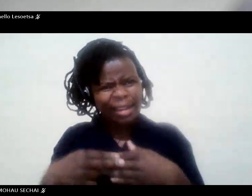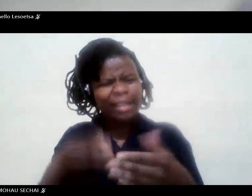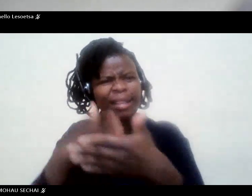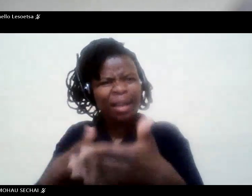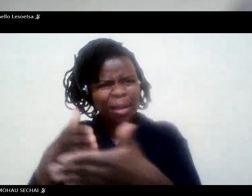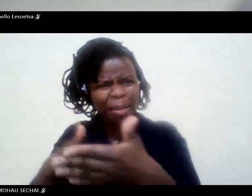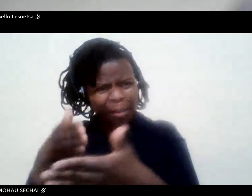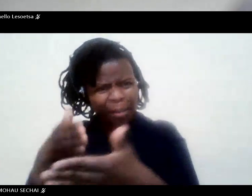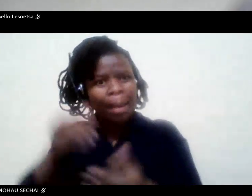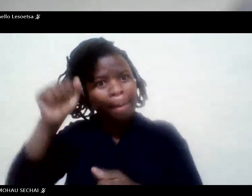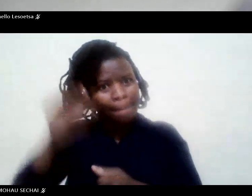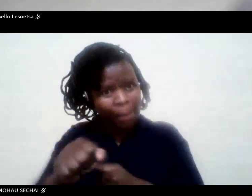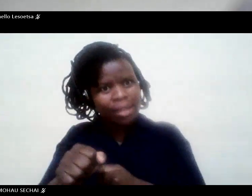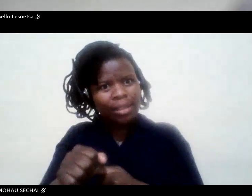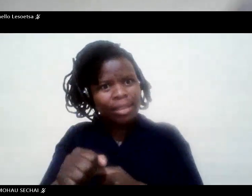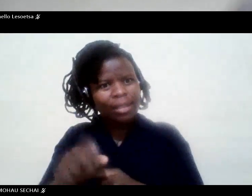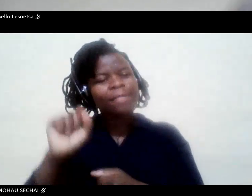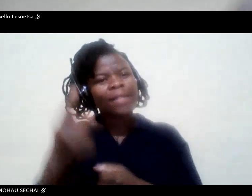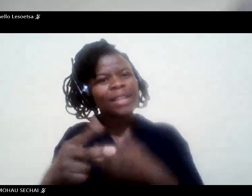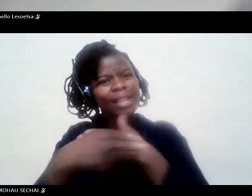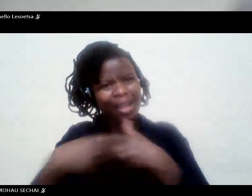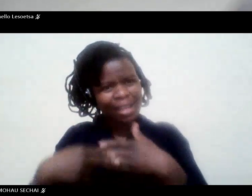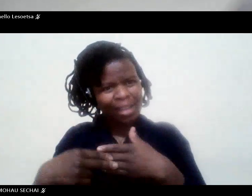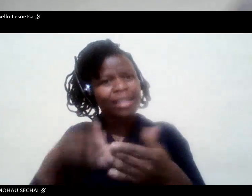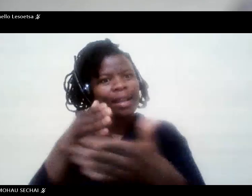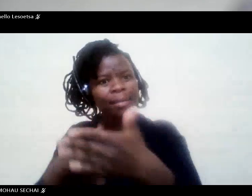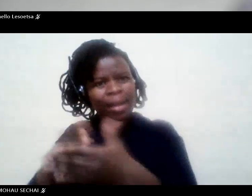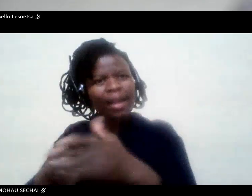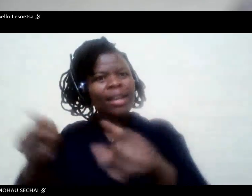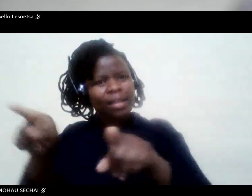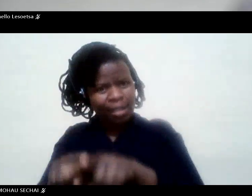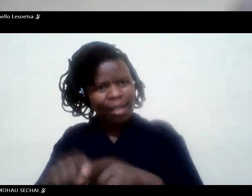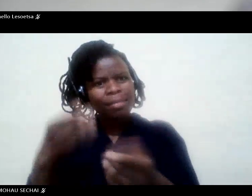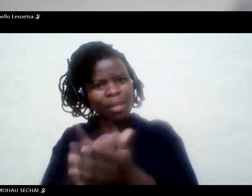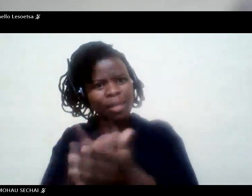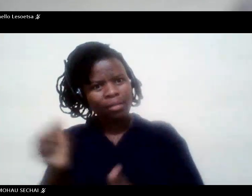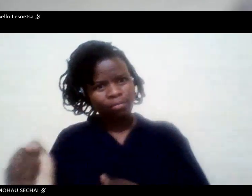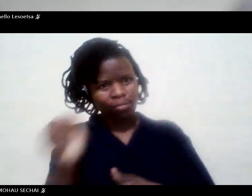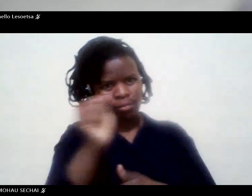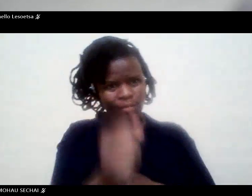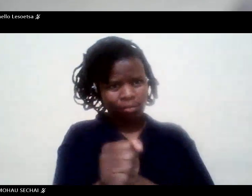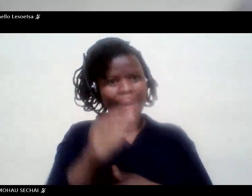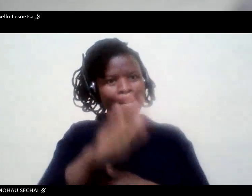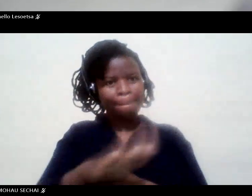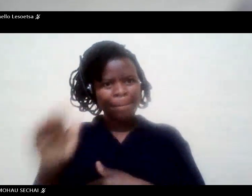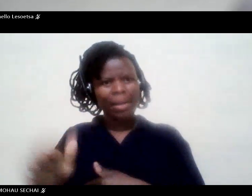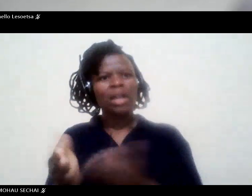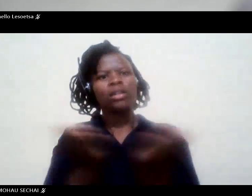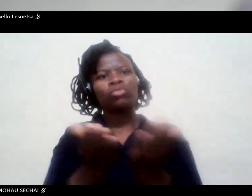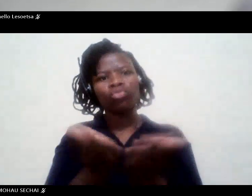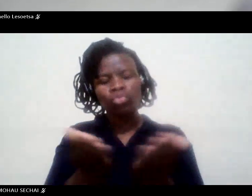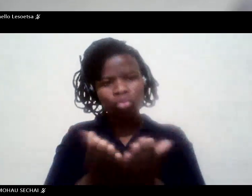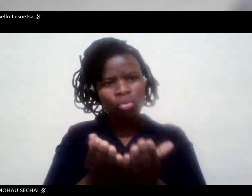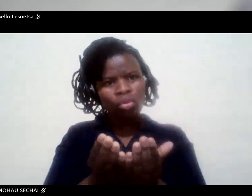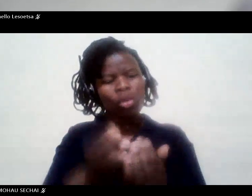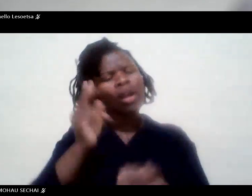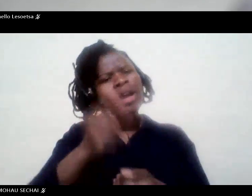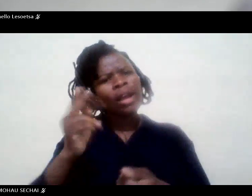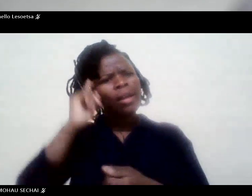barriers and then you can bring the kids to the school. So yeah, I think also I am